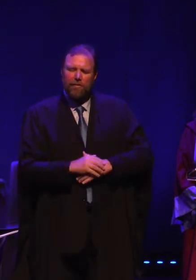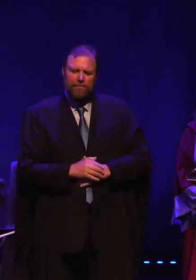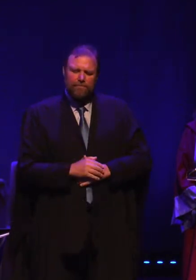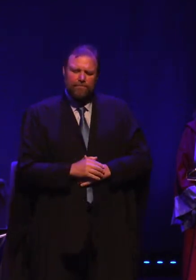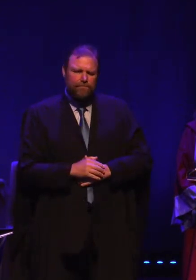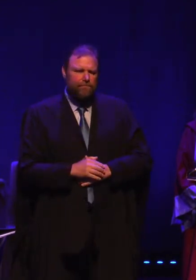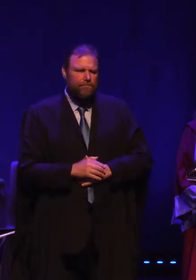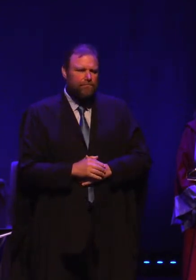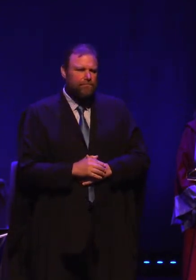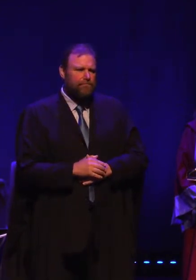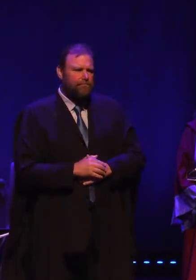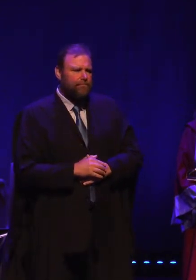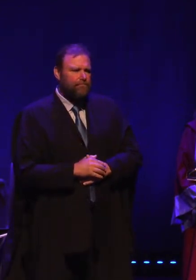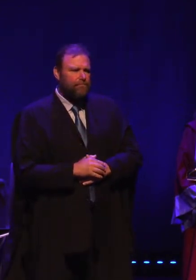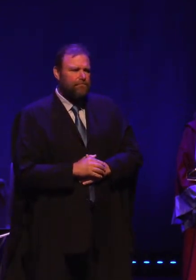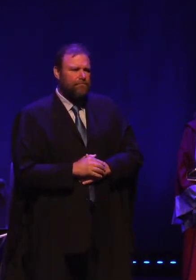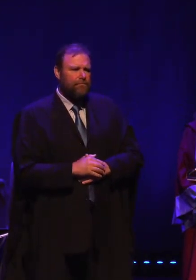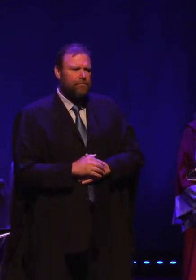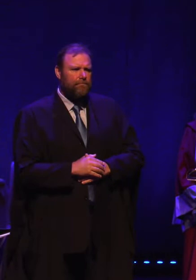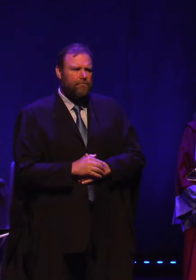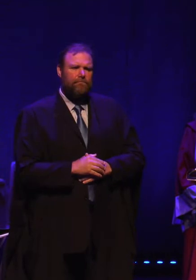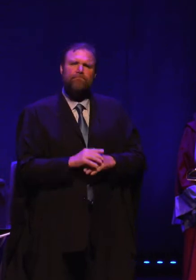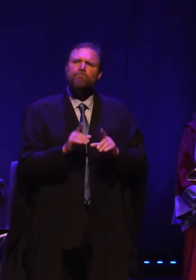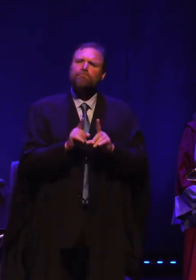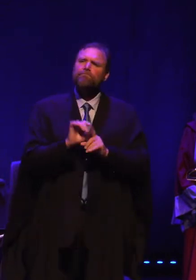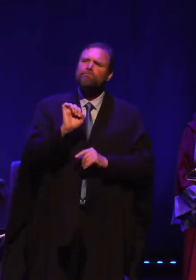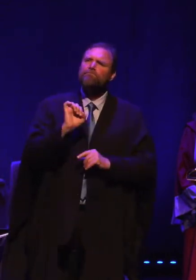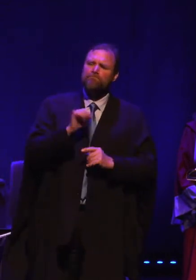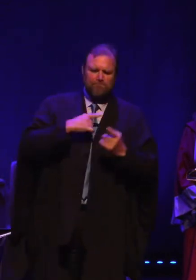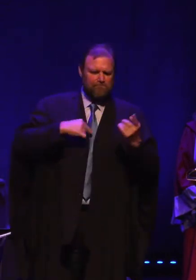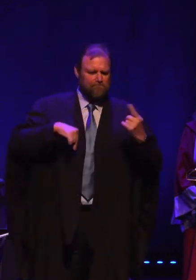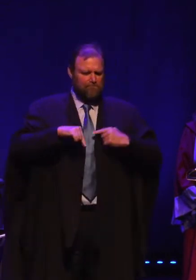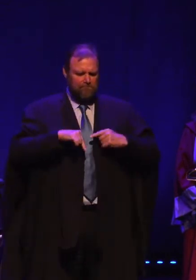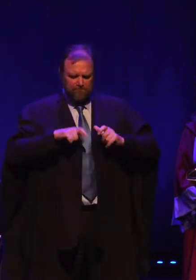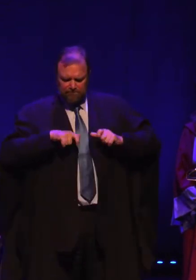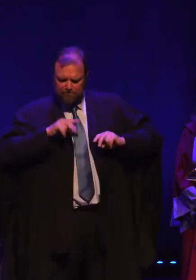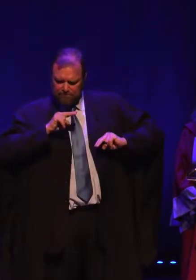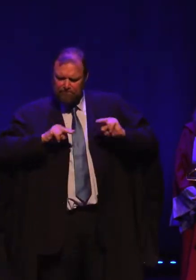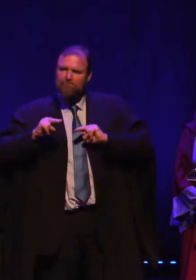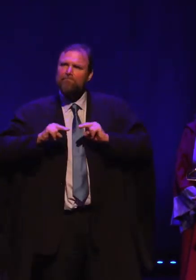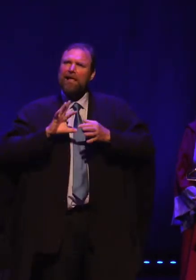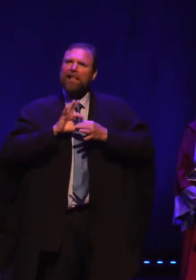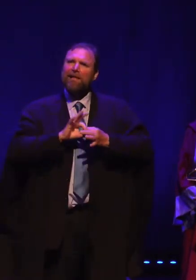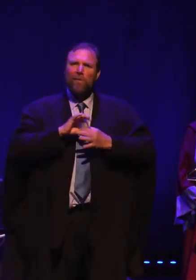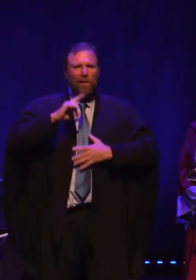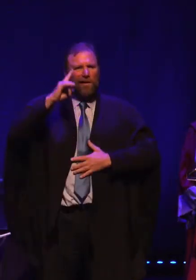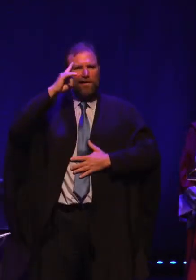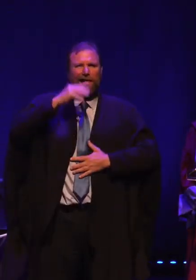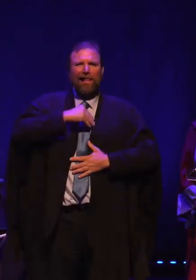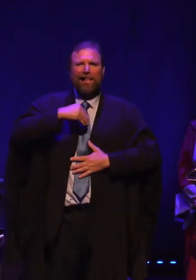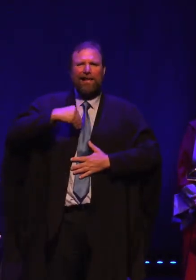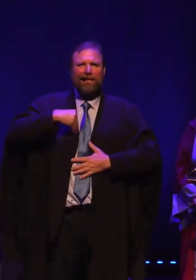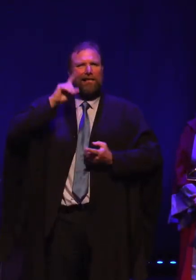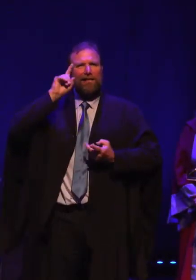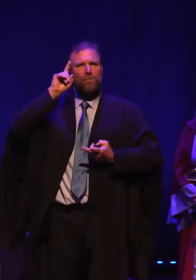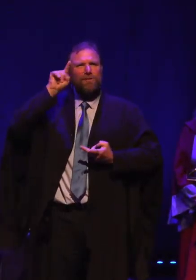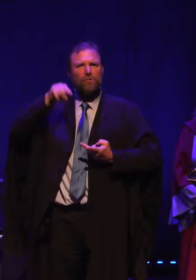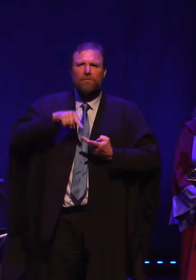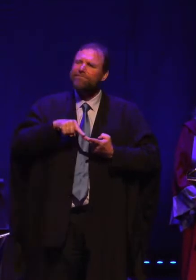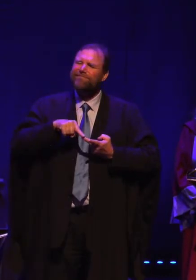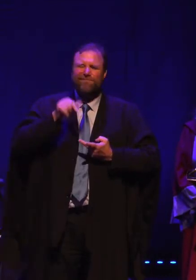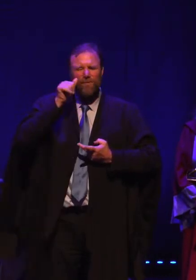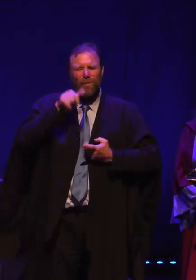Also, such judgments are informed by clinical intuition, which we know to be unreliable.